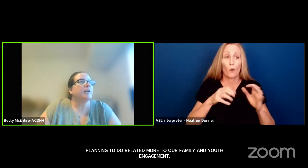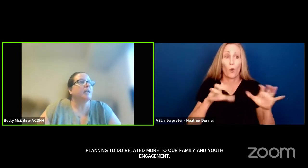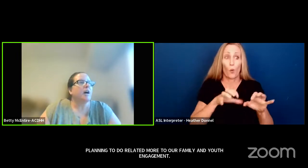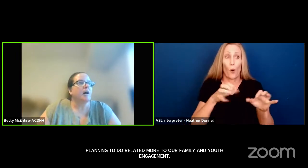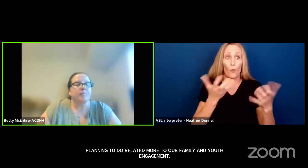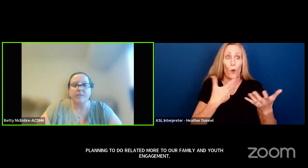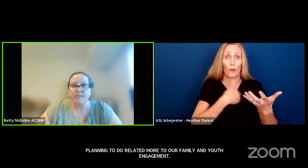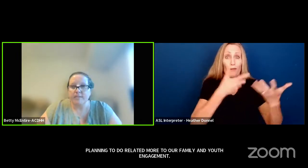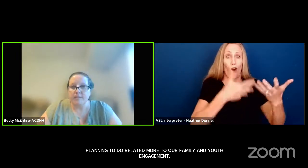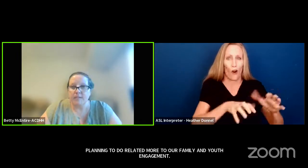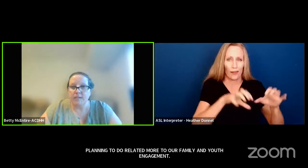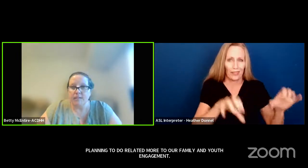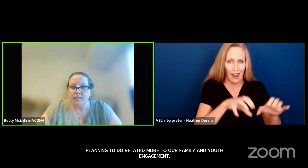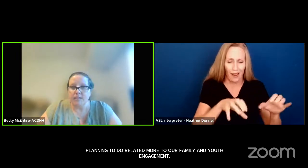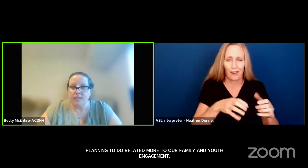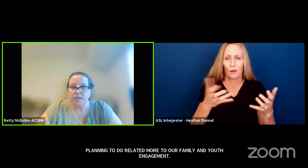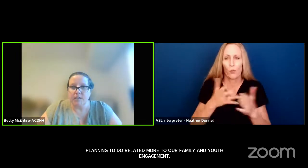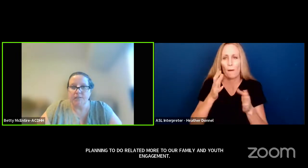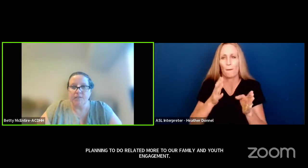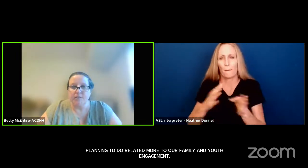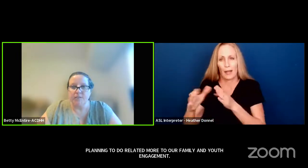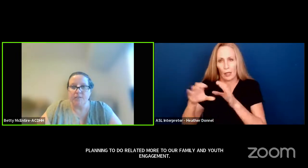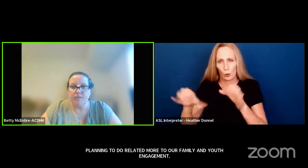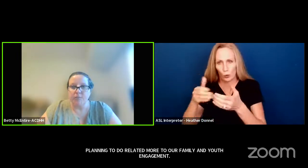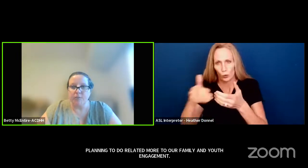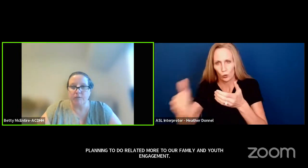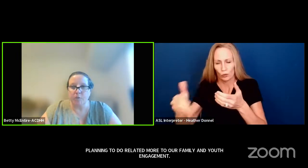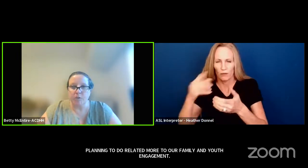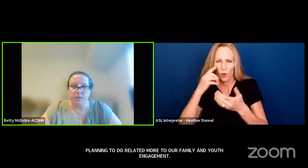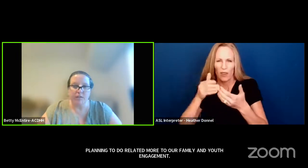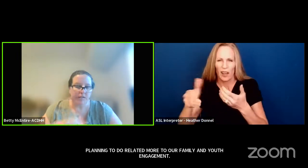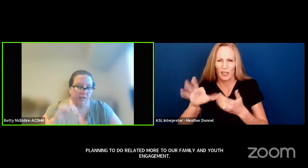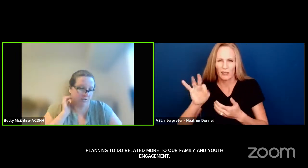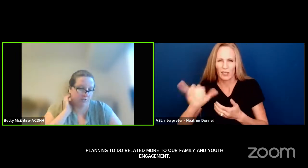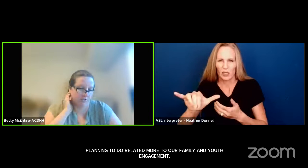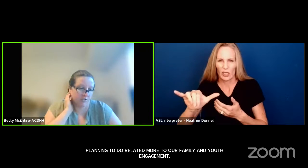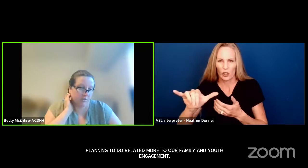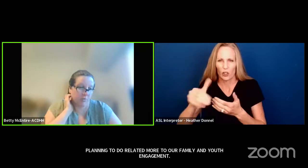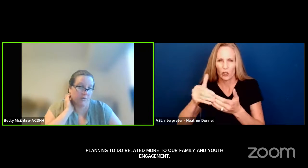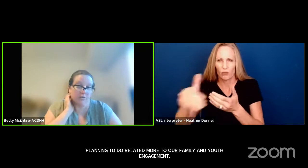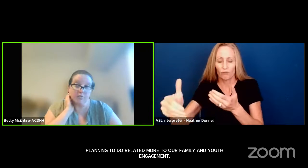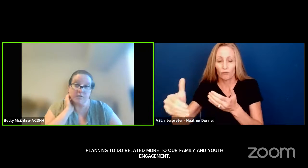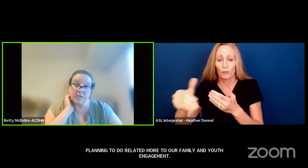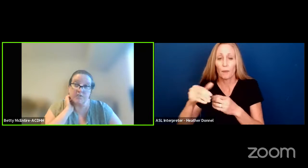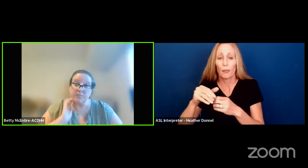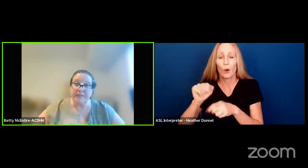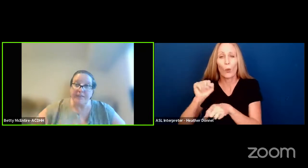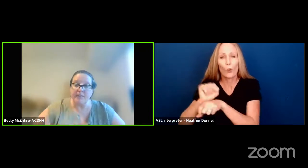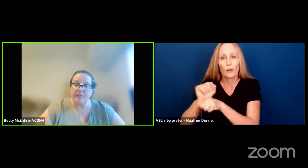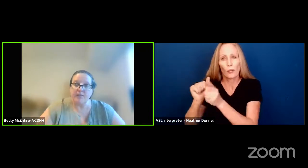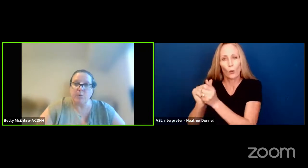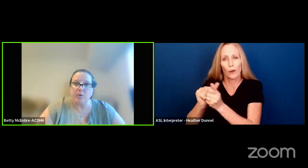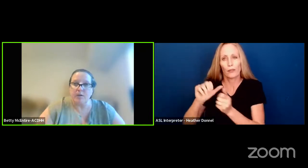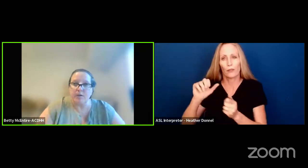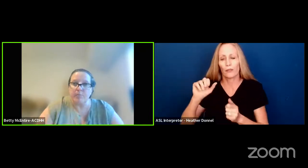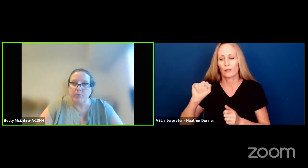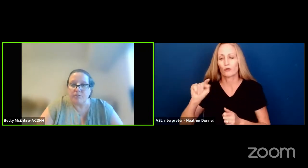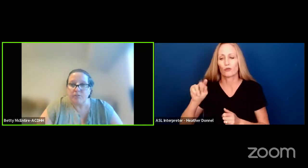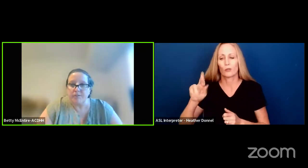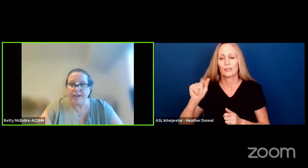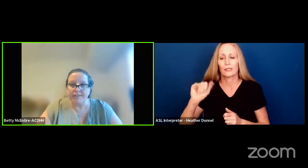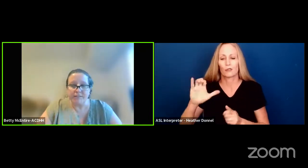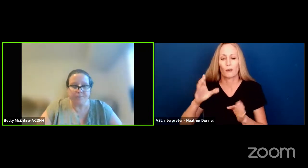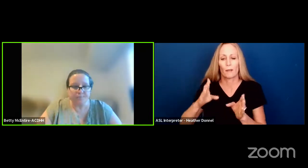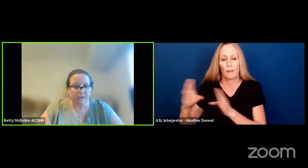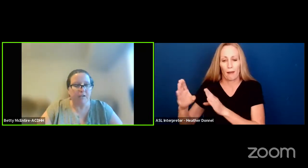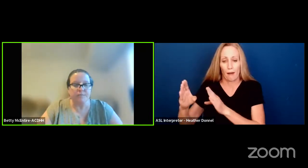doing in this next fiscal year moving forward in conjunction with the strategic plan that the board